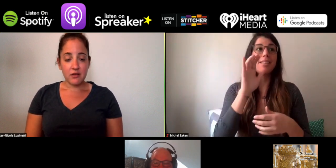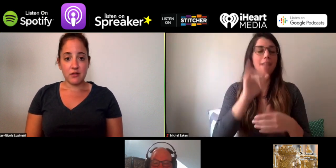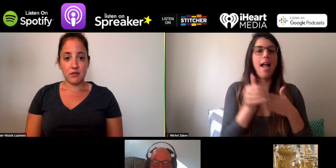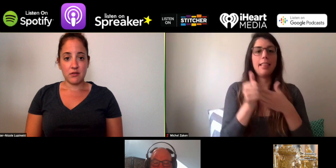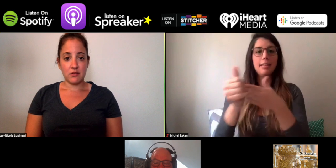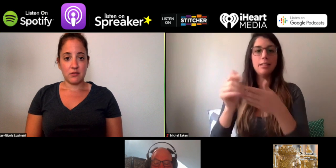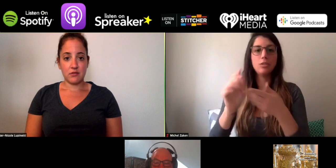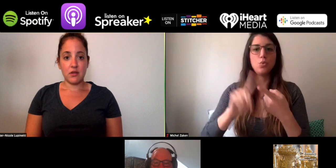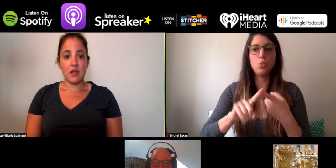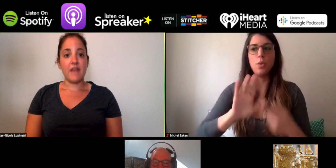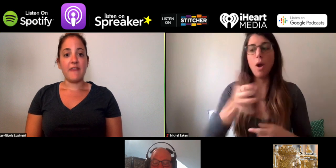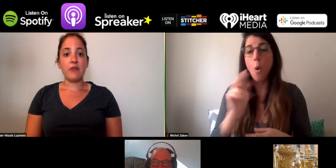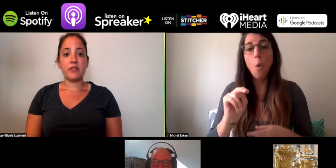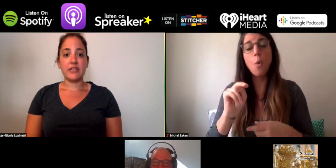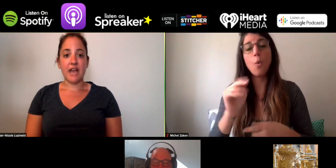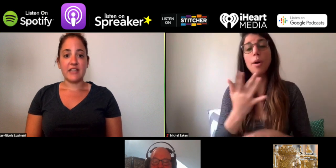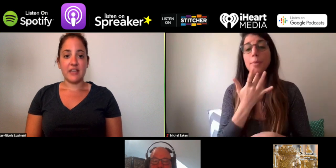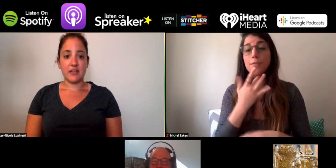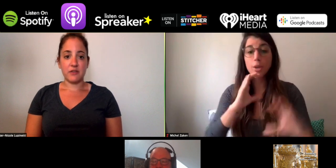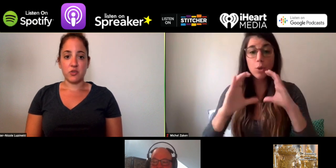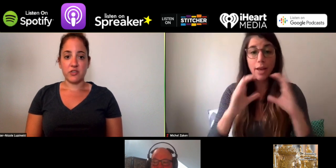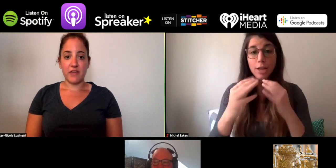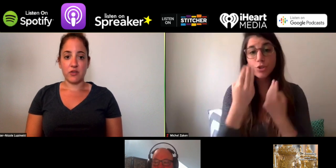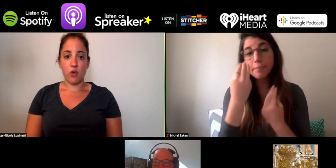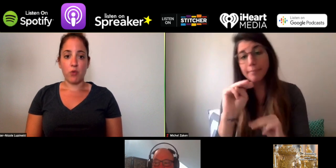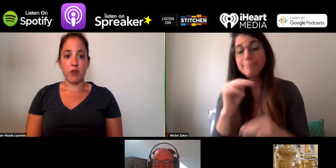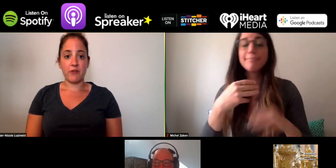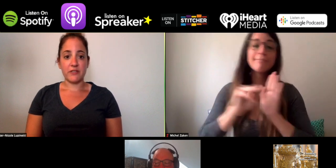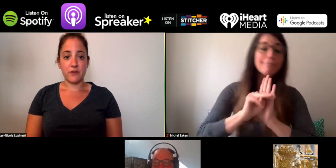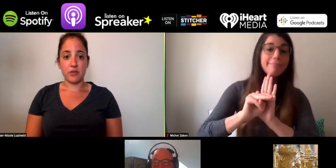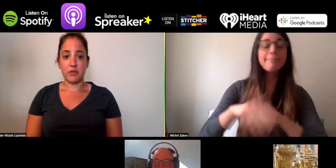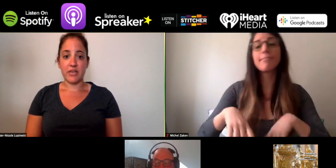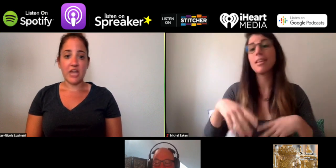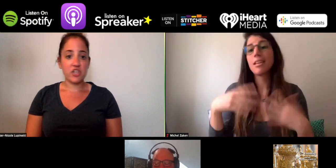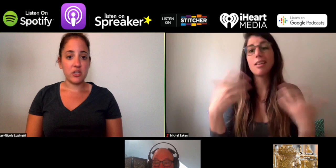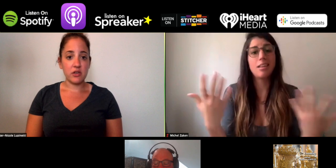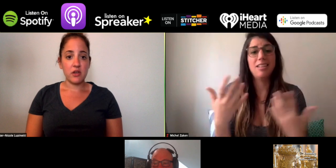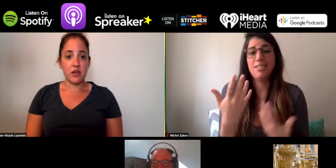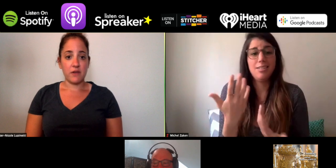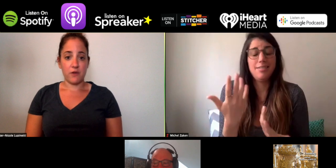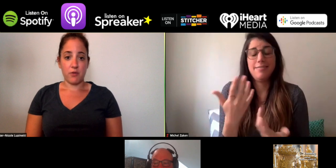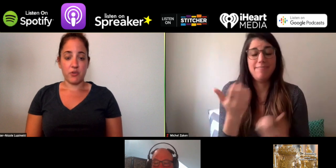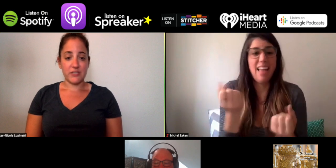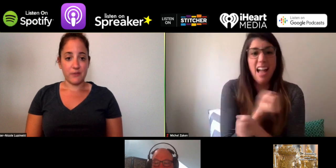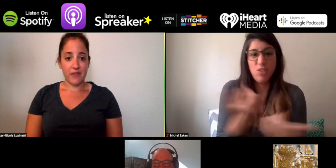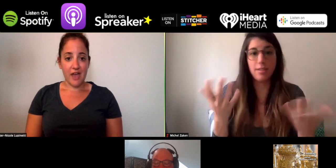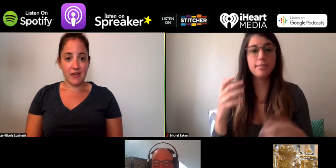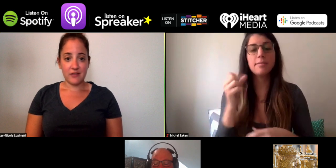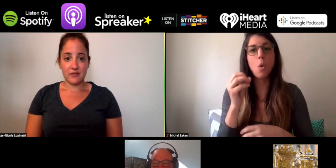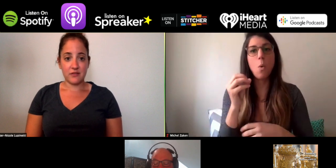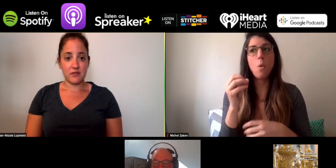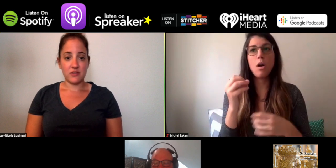upbringing, and that really guides that individual to having their own preference for communication and for approaches for